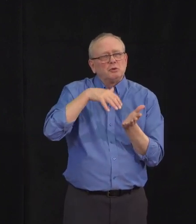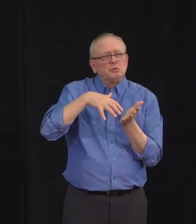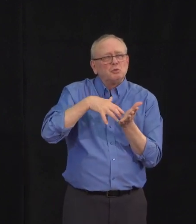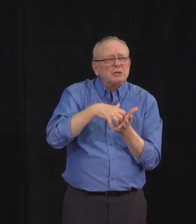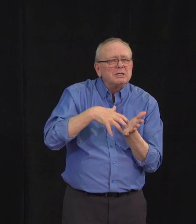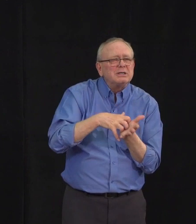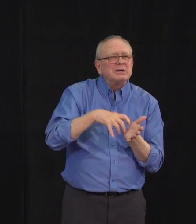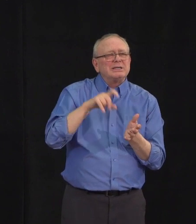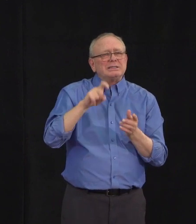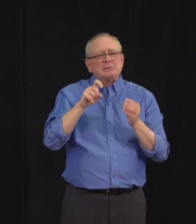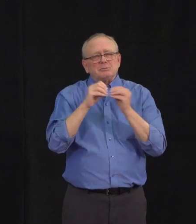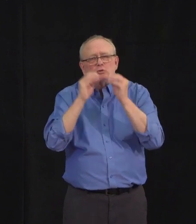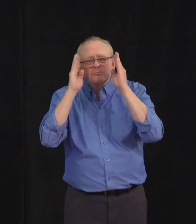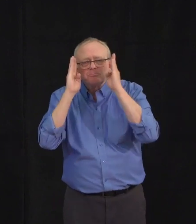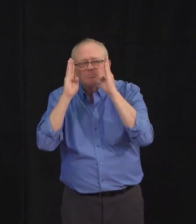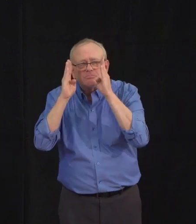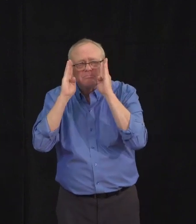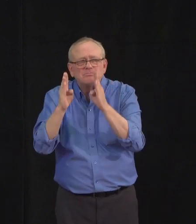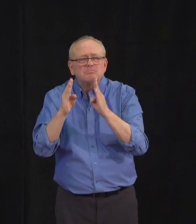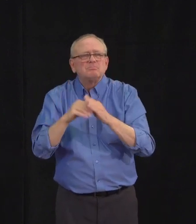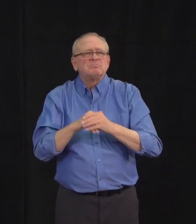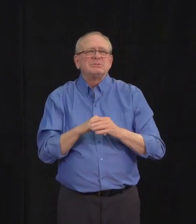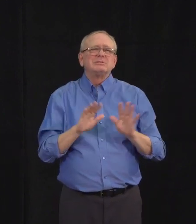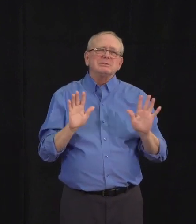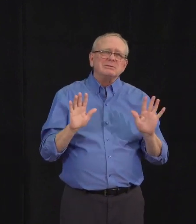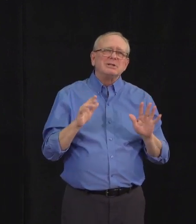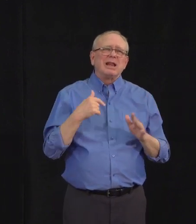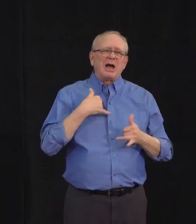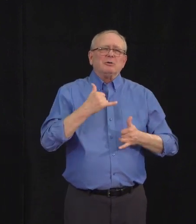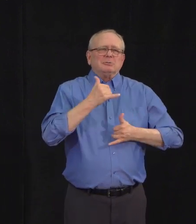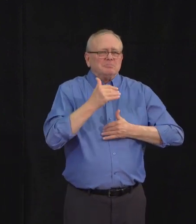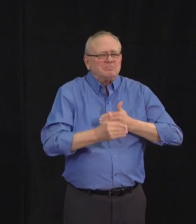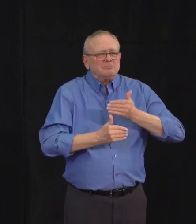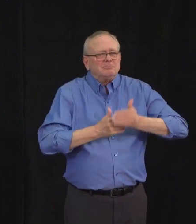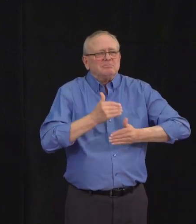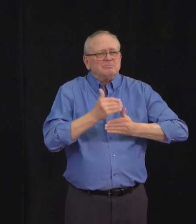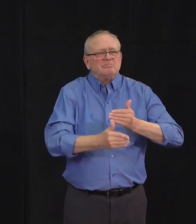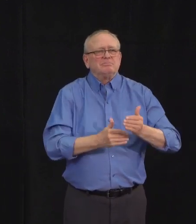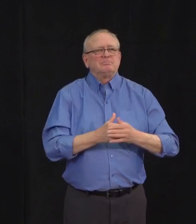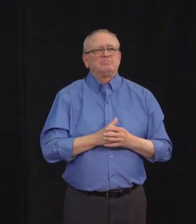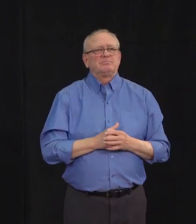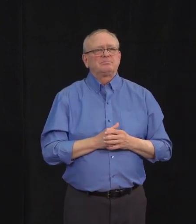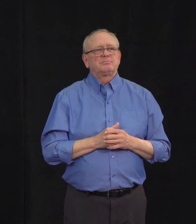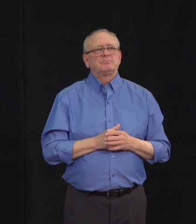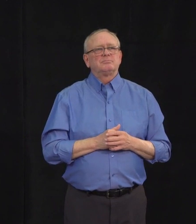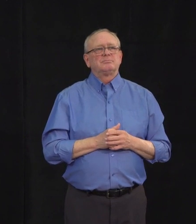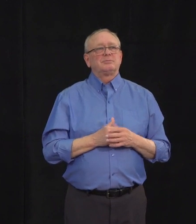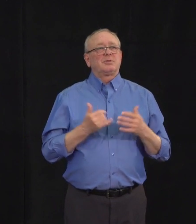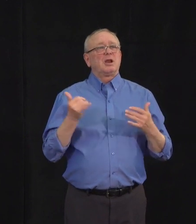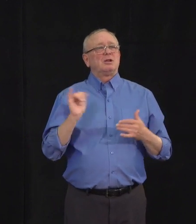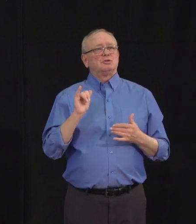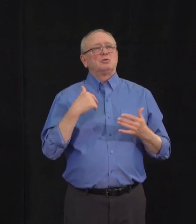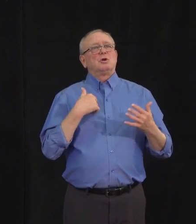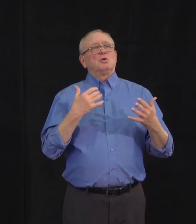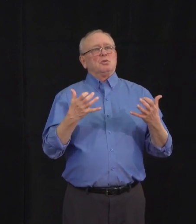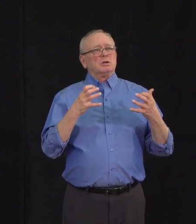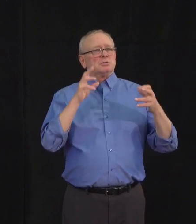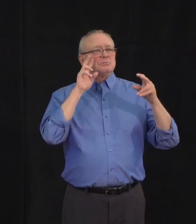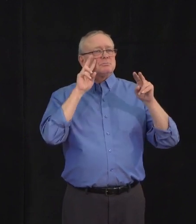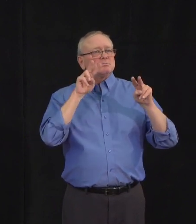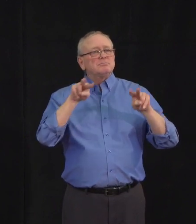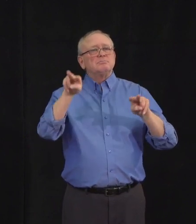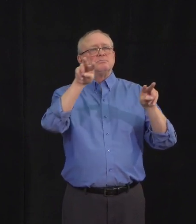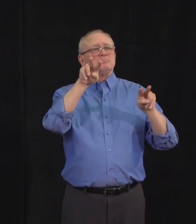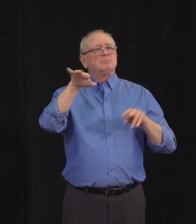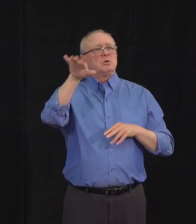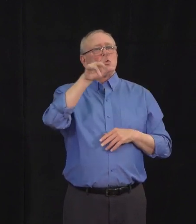their communities due to flooding, and the communities who are welcoming their neighbours in this time of need. I want to assure you that the safety